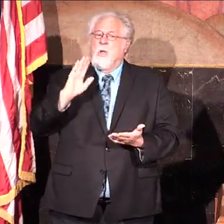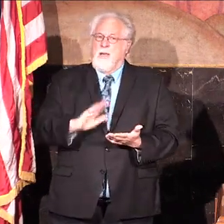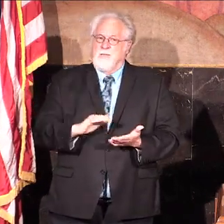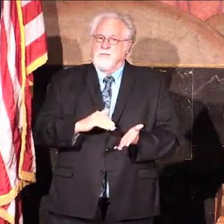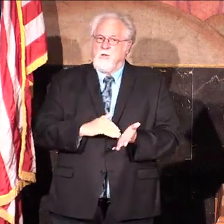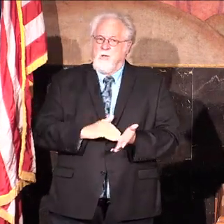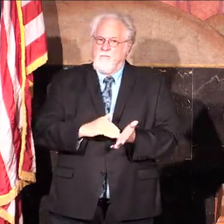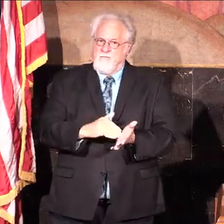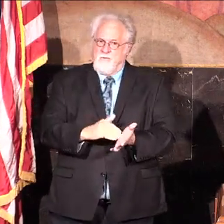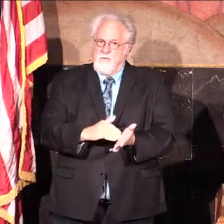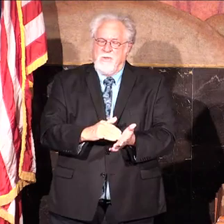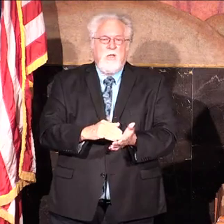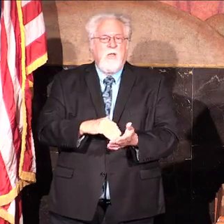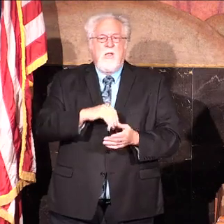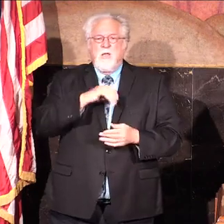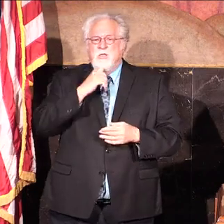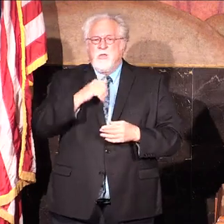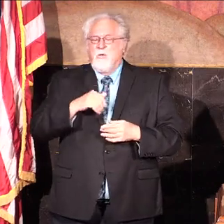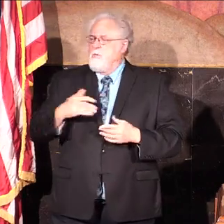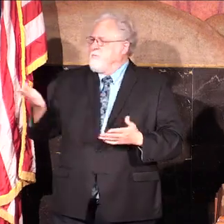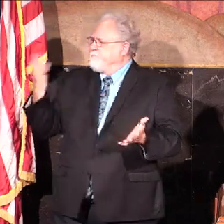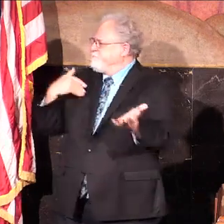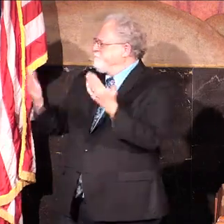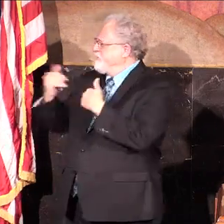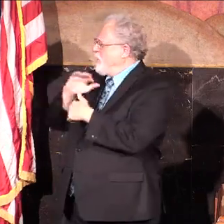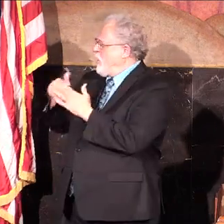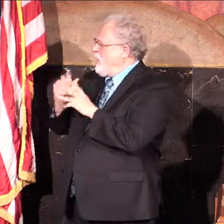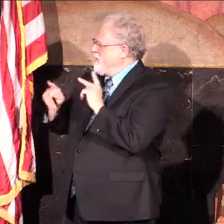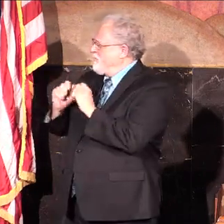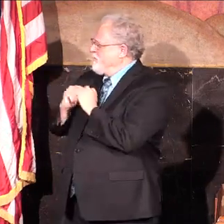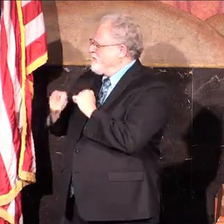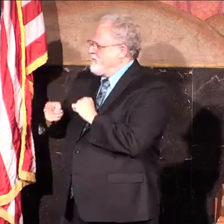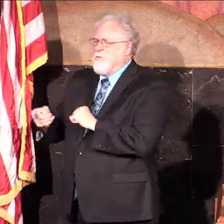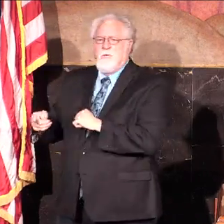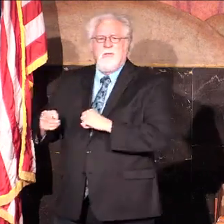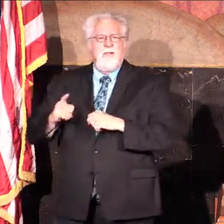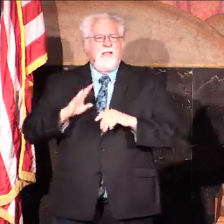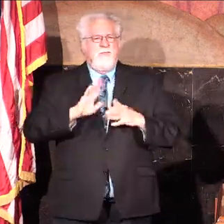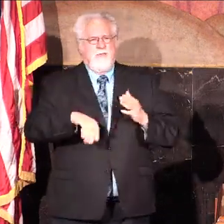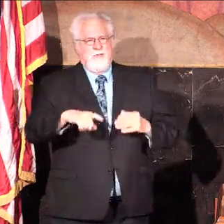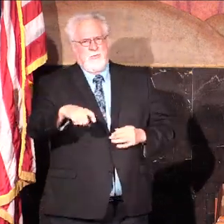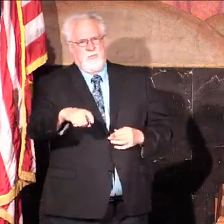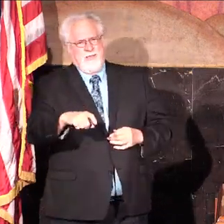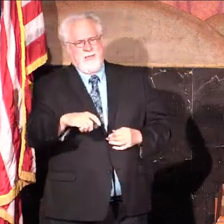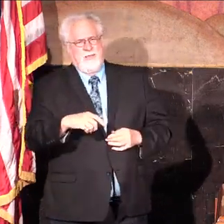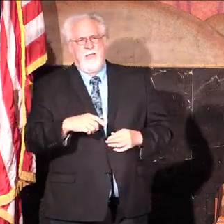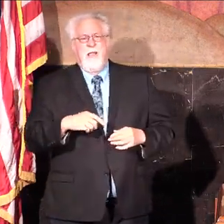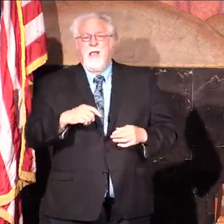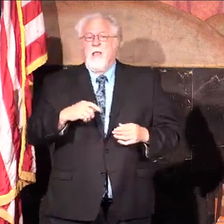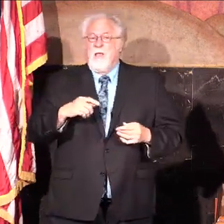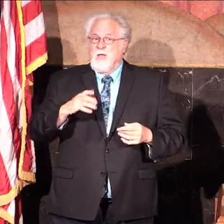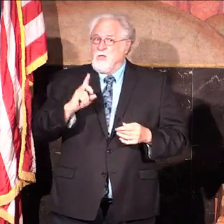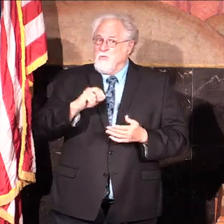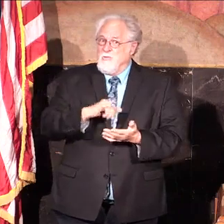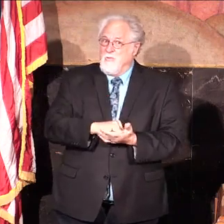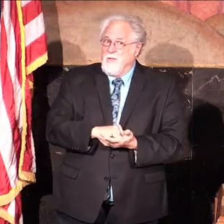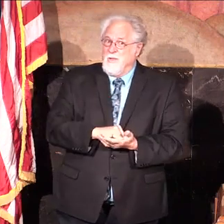often, and don't take more people with you than absolutely need to go. And if we will do